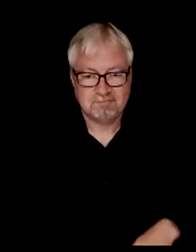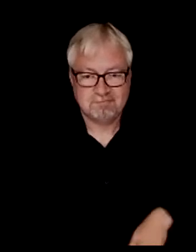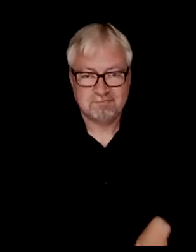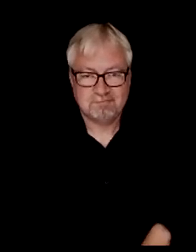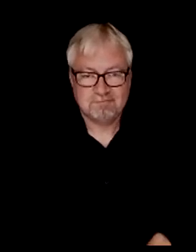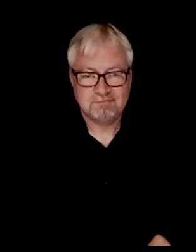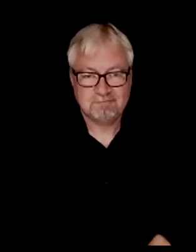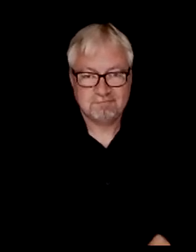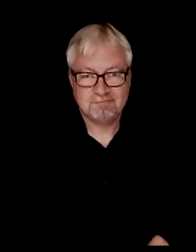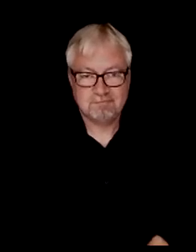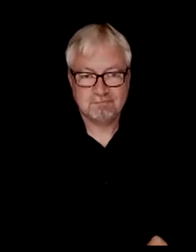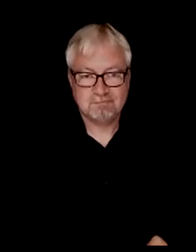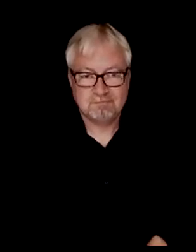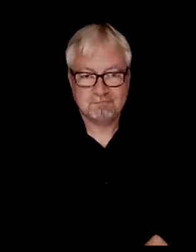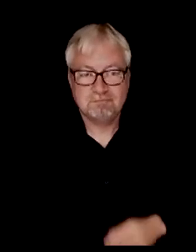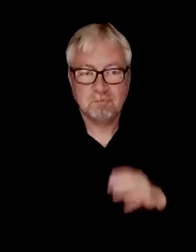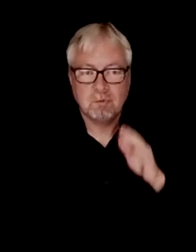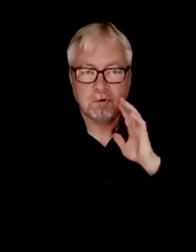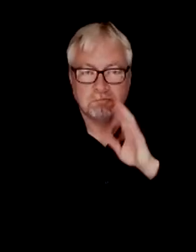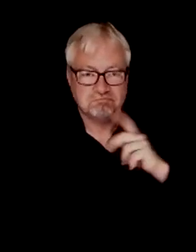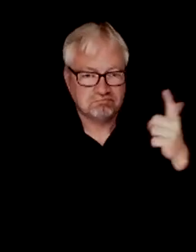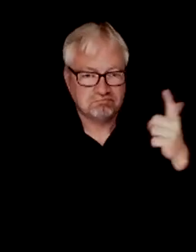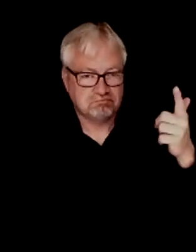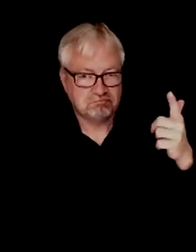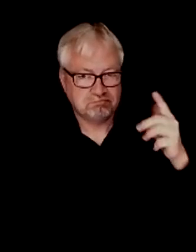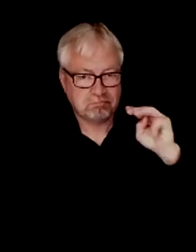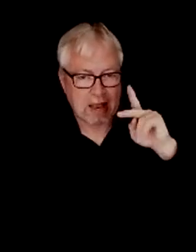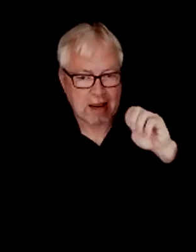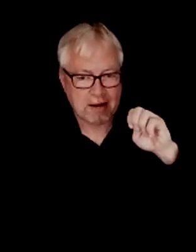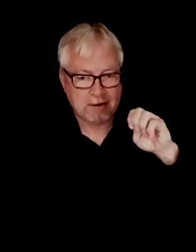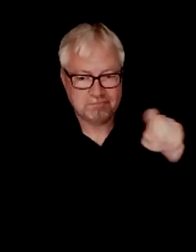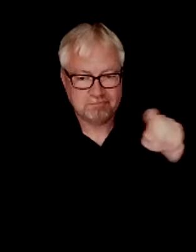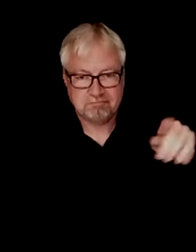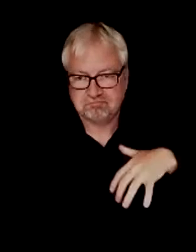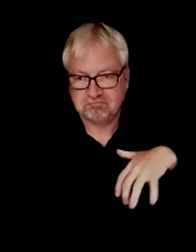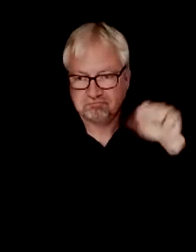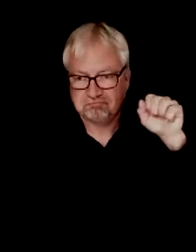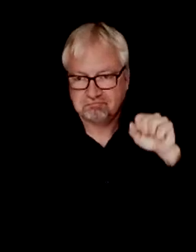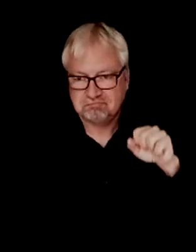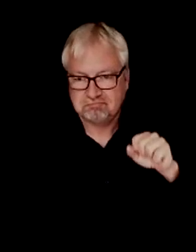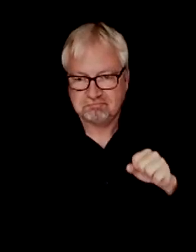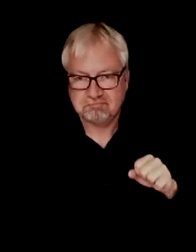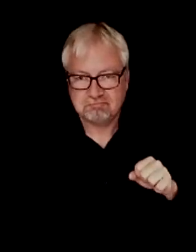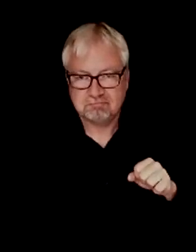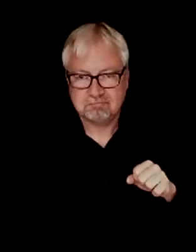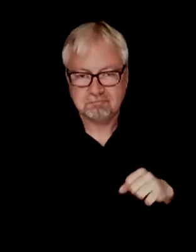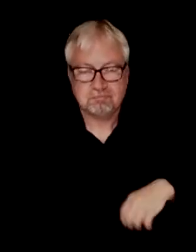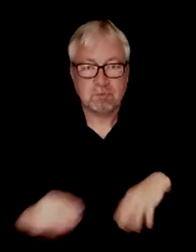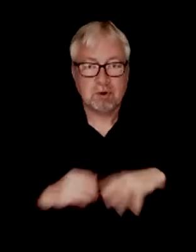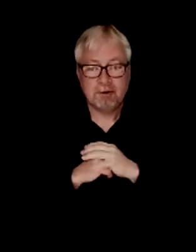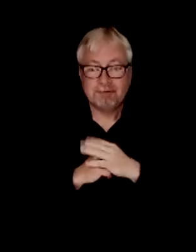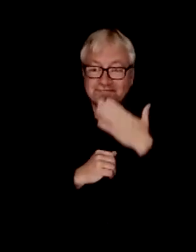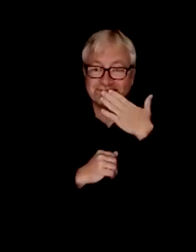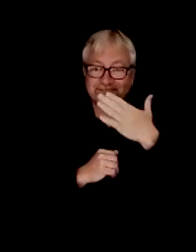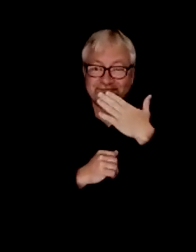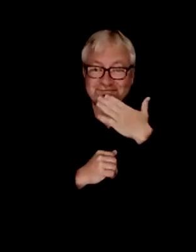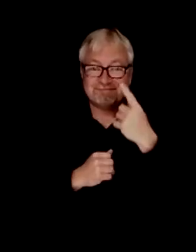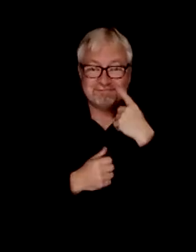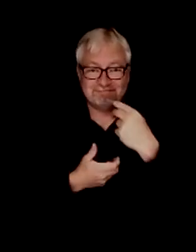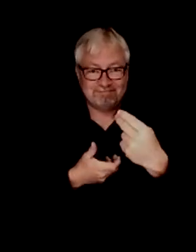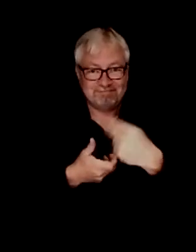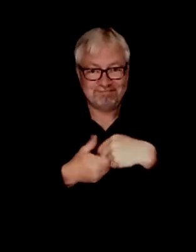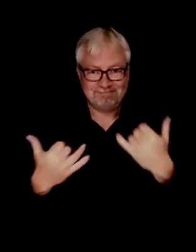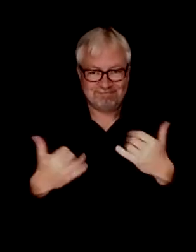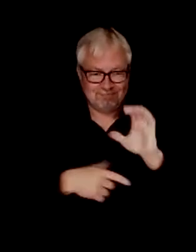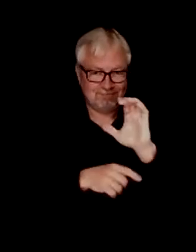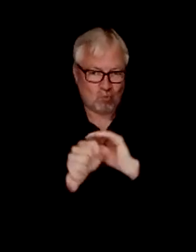Schomer. Thank you. Please go ahead, sir. Thank you for joining us for the COVID-19 media briefing for April 22nd at a slightly